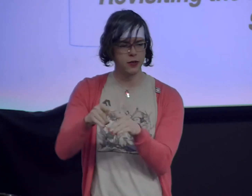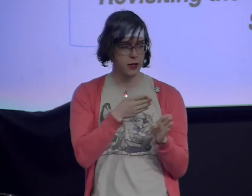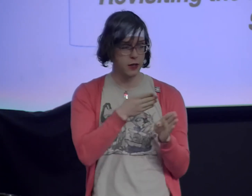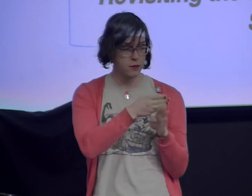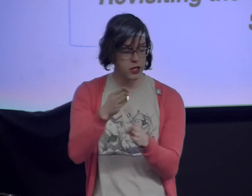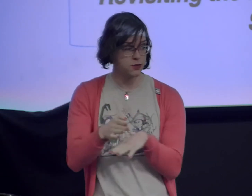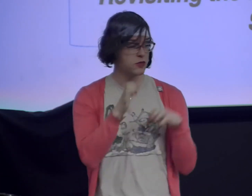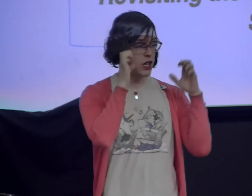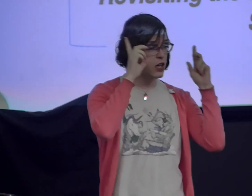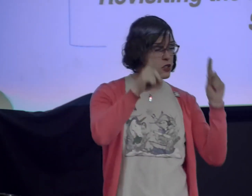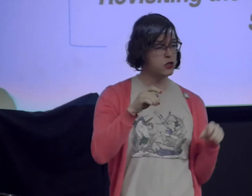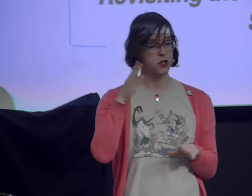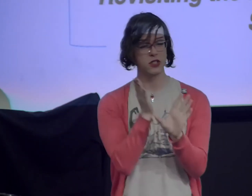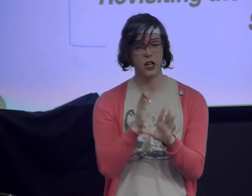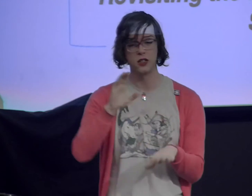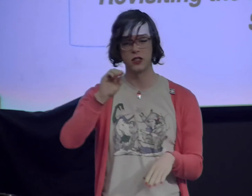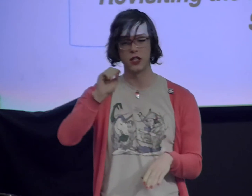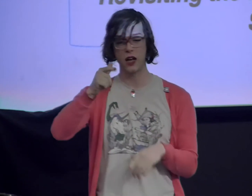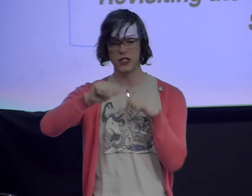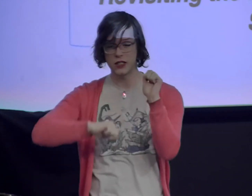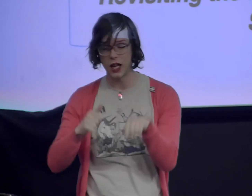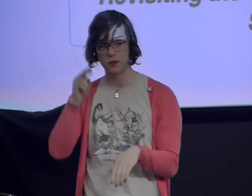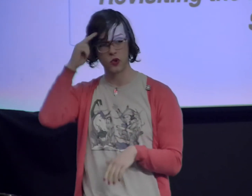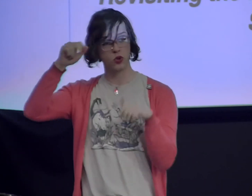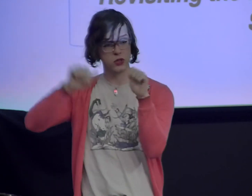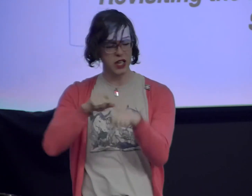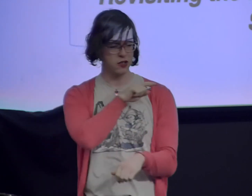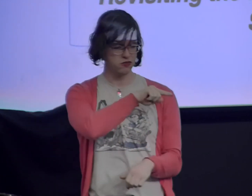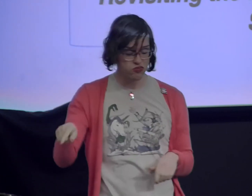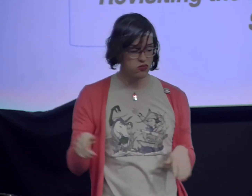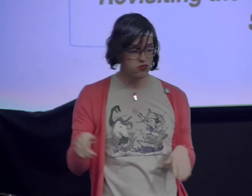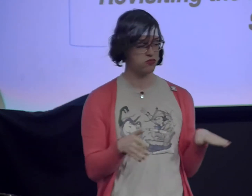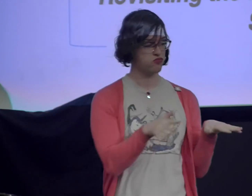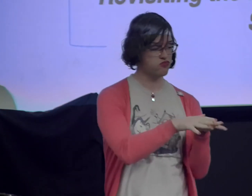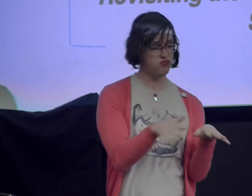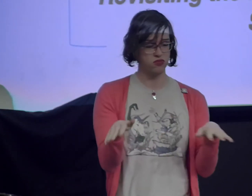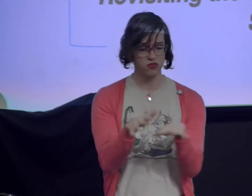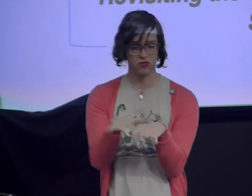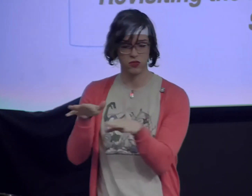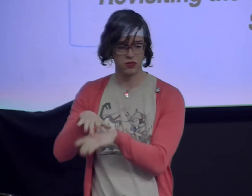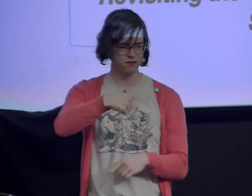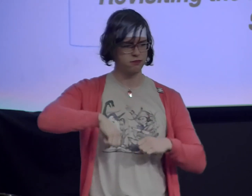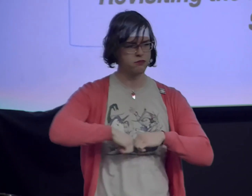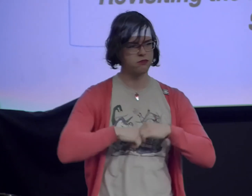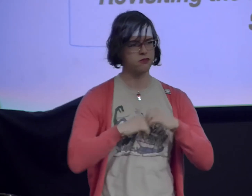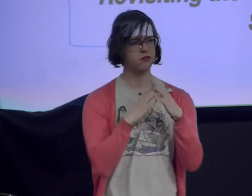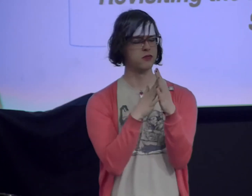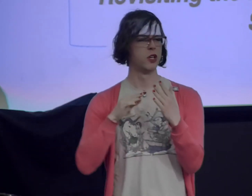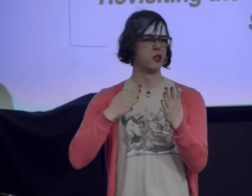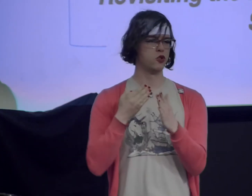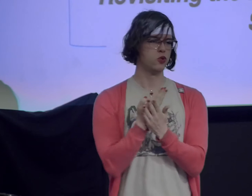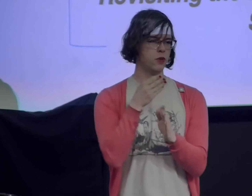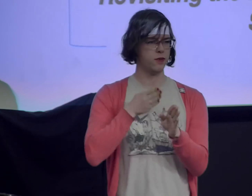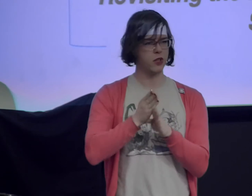world-renowned scientists in the fields of psychology, education, cognitive sciences, and neuroscience.